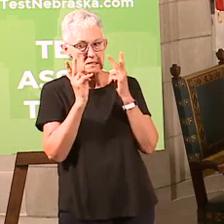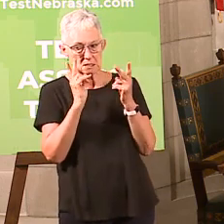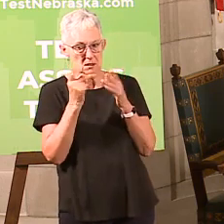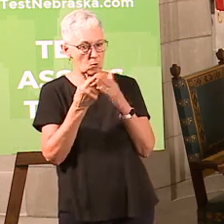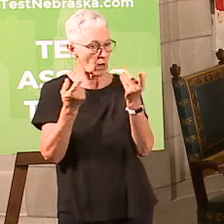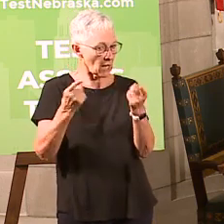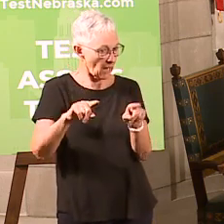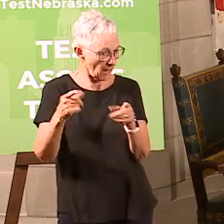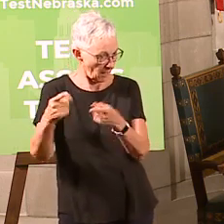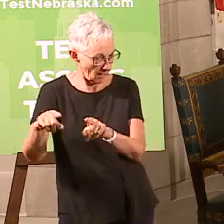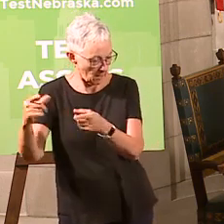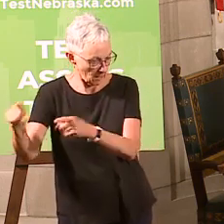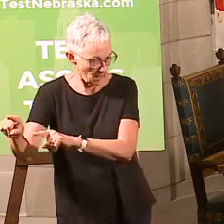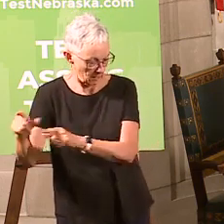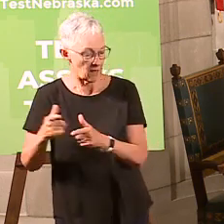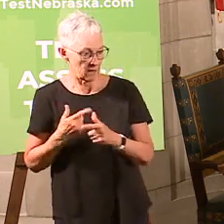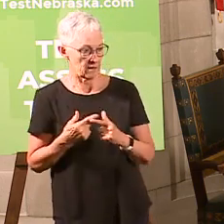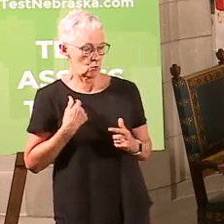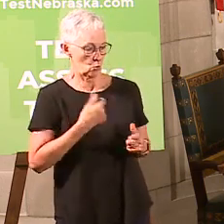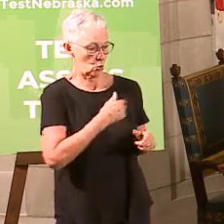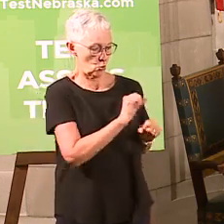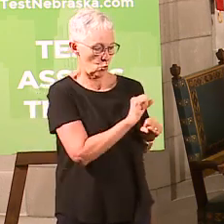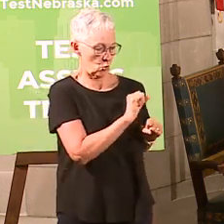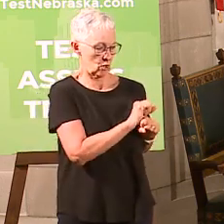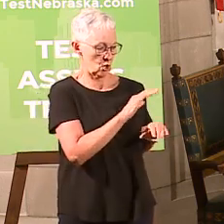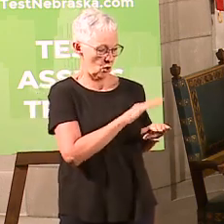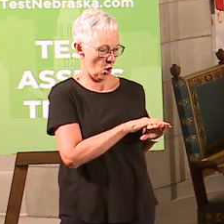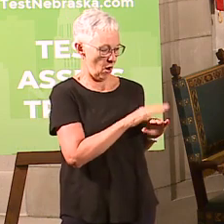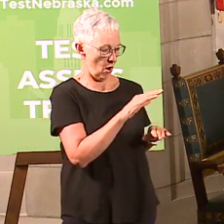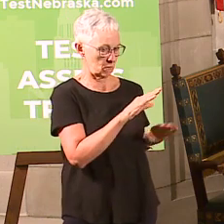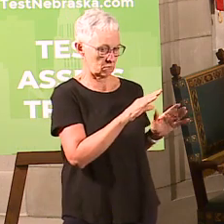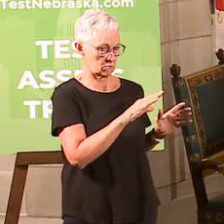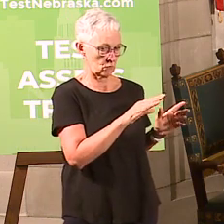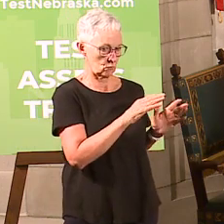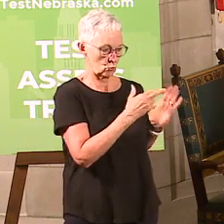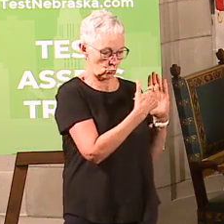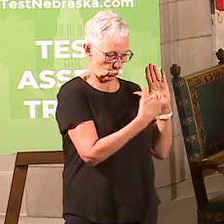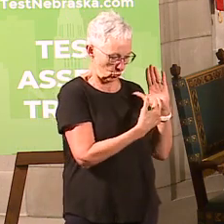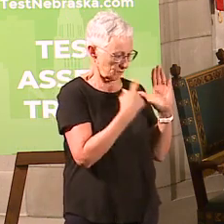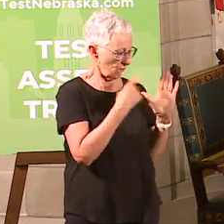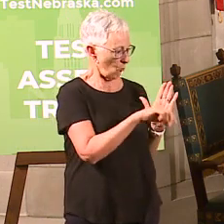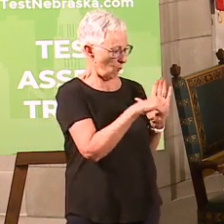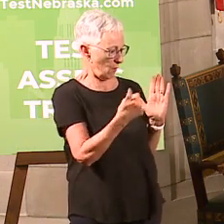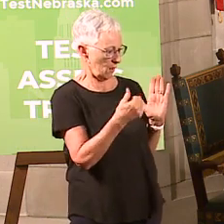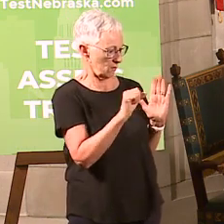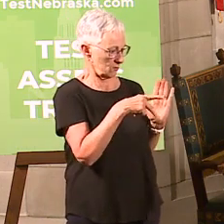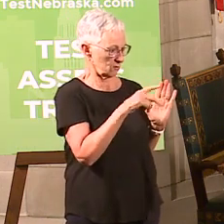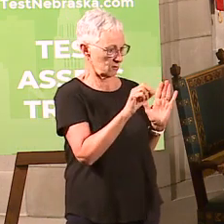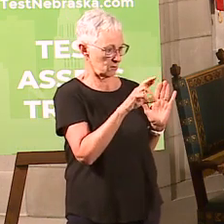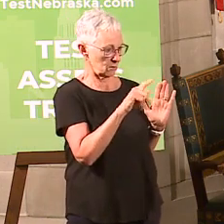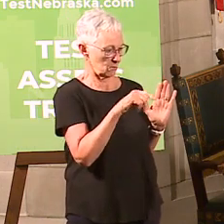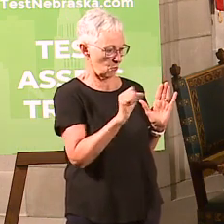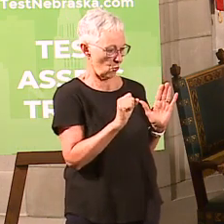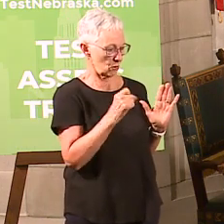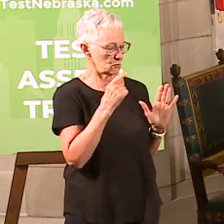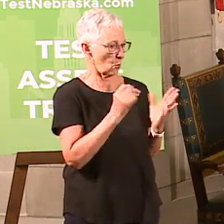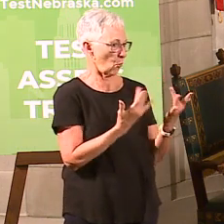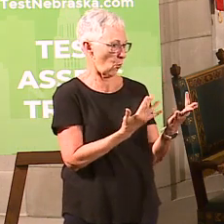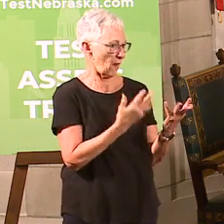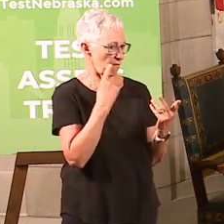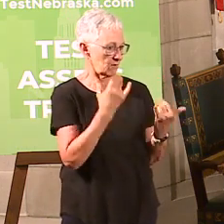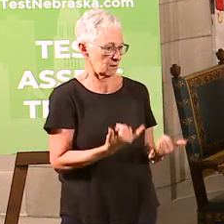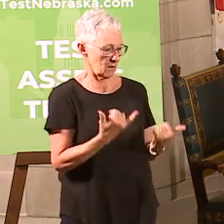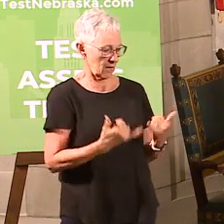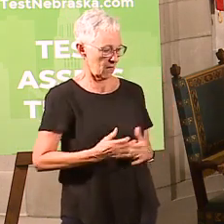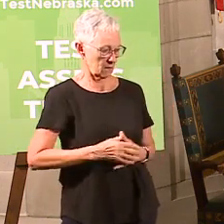here. And we're working on guidelines for those additional sports as well as other things. So I'd say just stay tuned for right now.